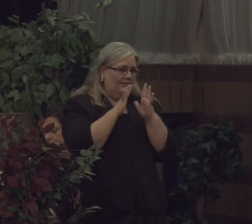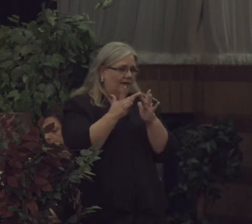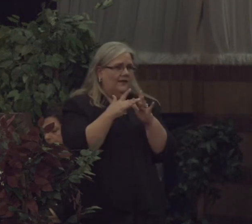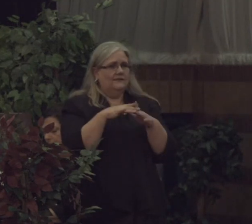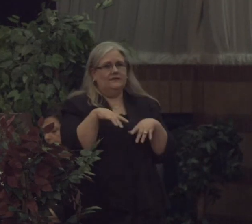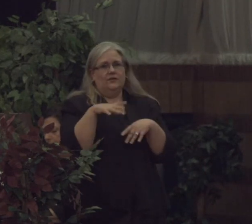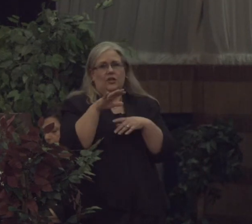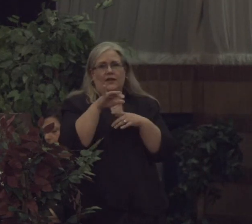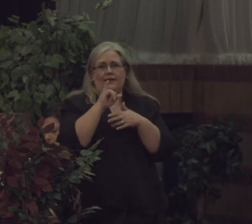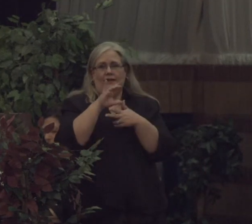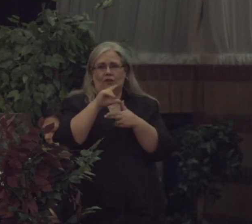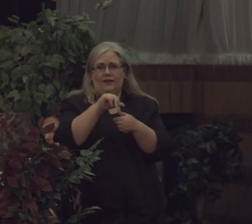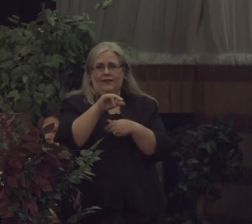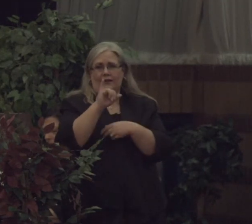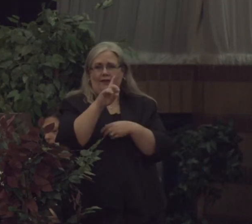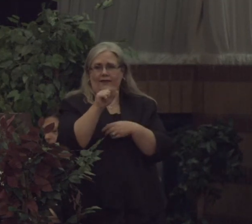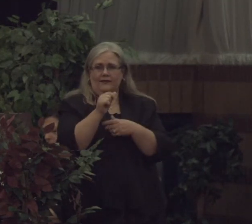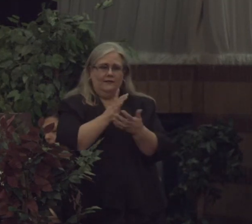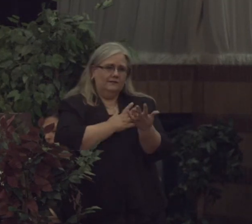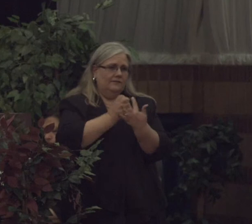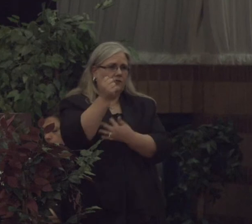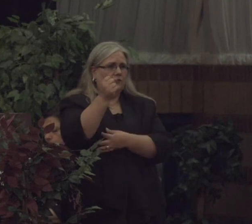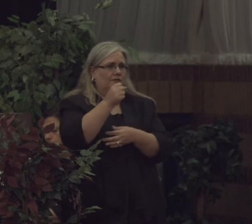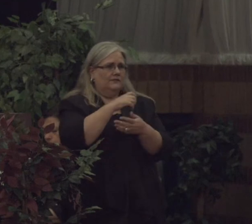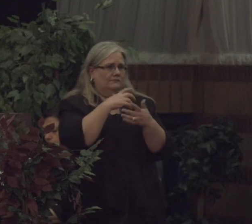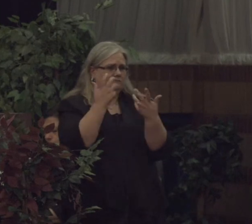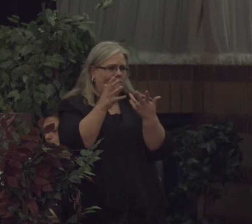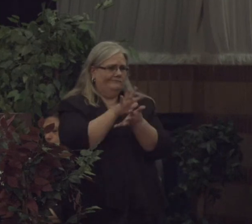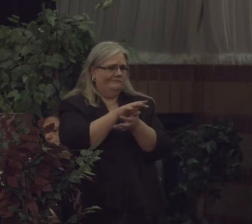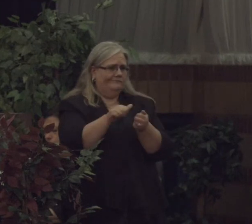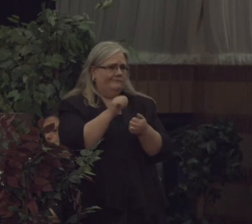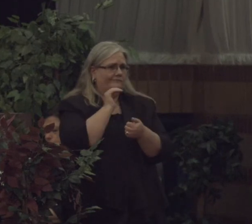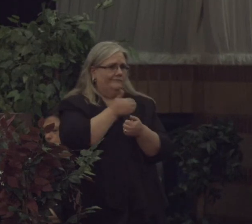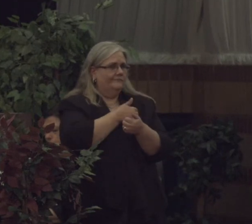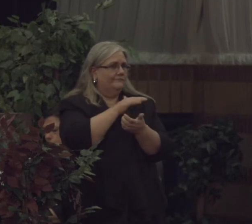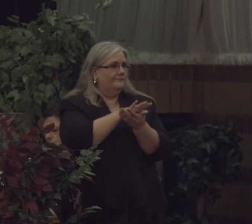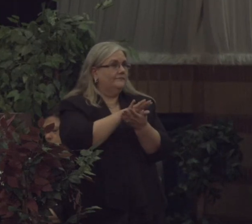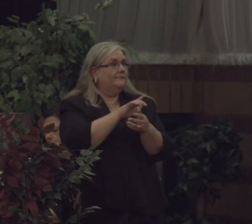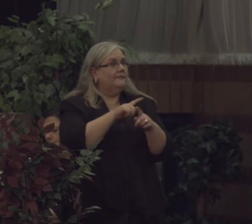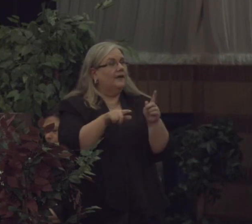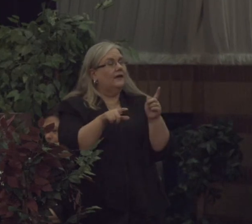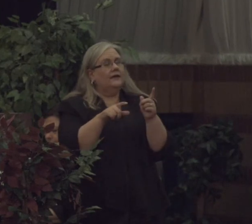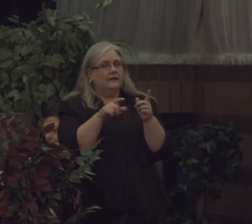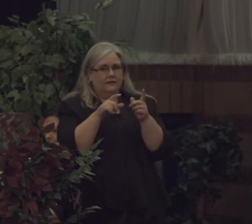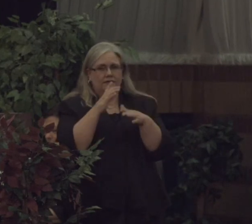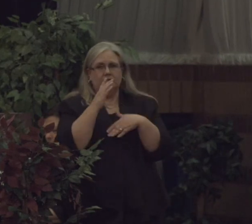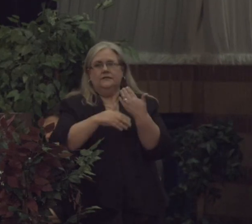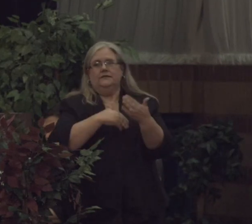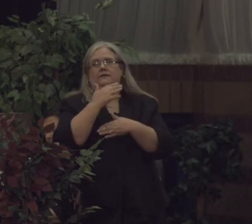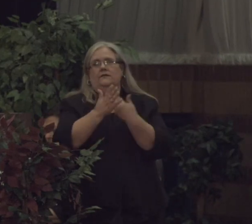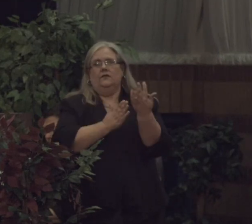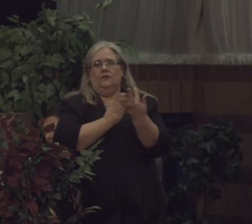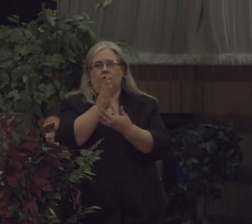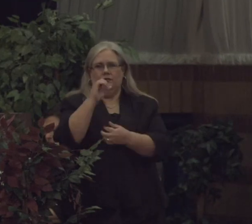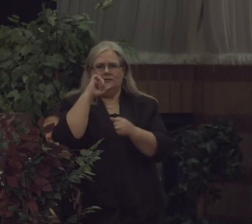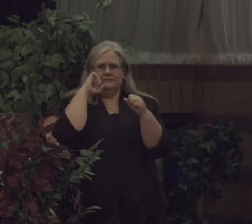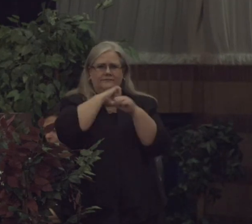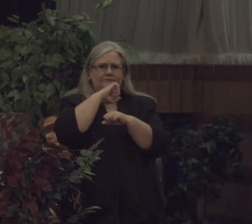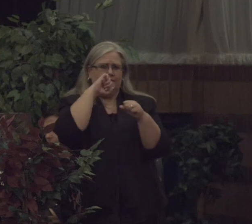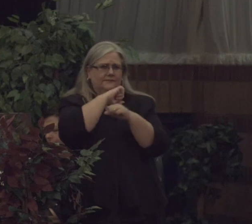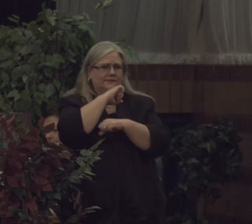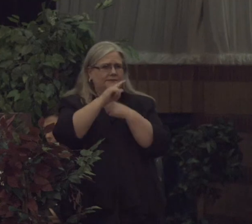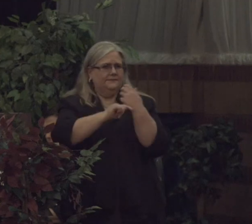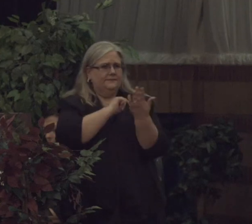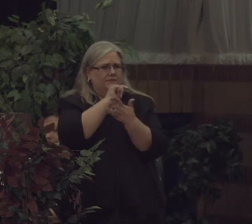through our community and destroying our school. But for there to be a peak, there first has to be valleys. And these harrowing times, we persevered and